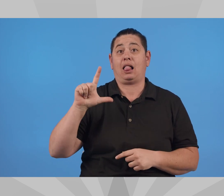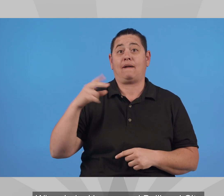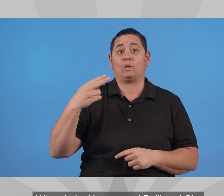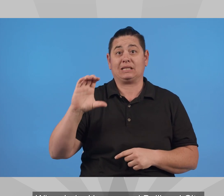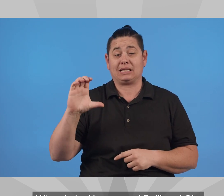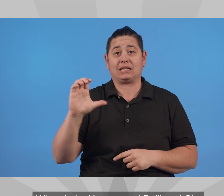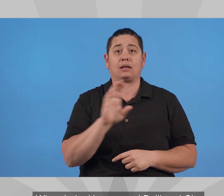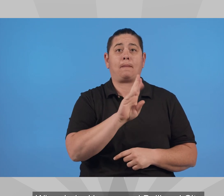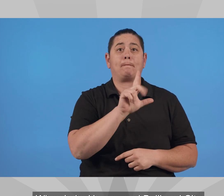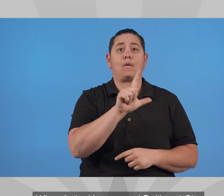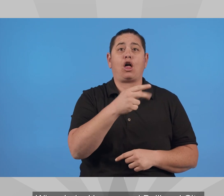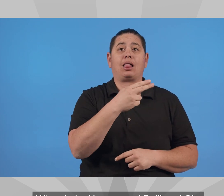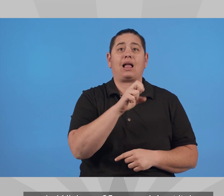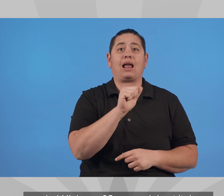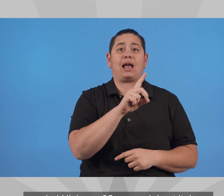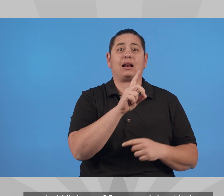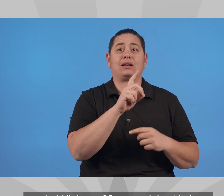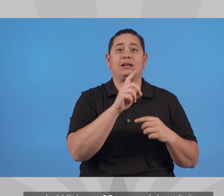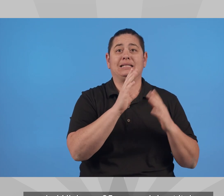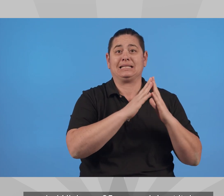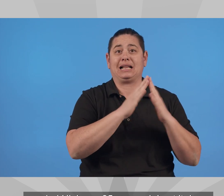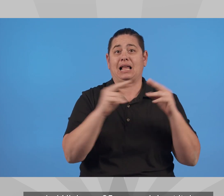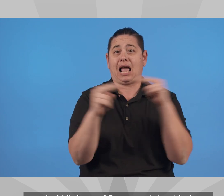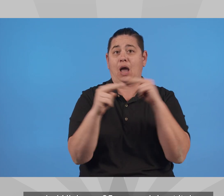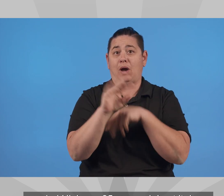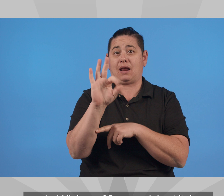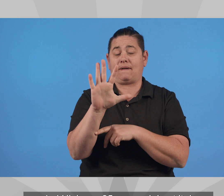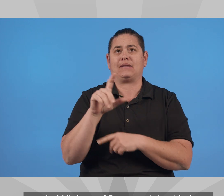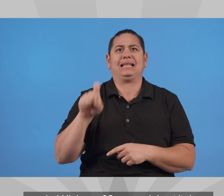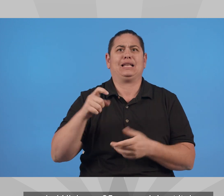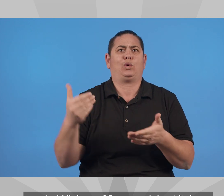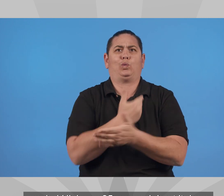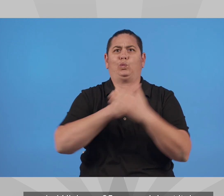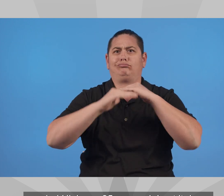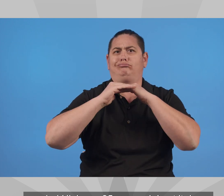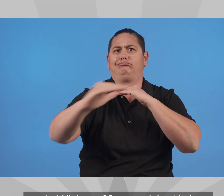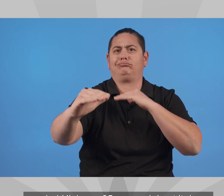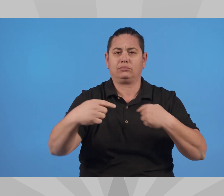When Lake Havasu and Bullhead City needed Highway 95 repaved, I got it done.